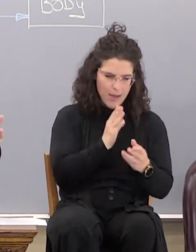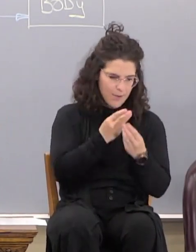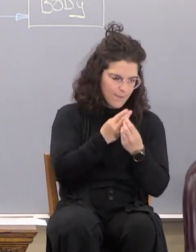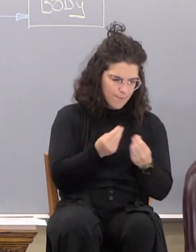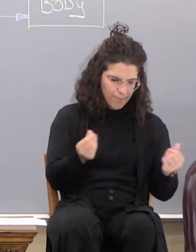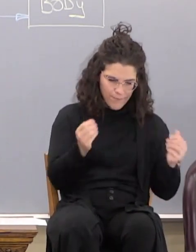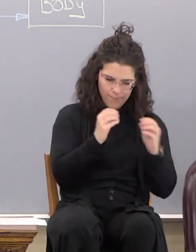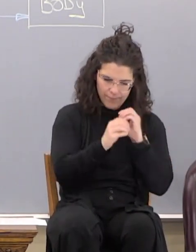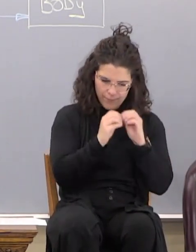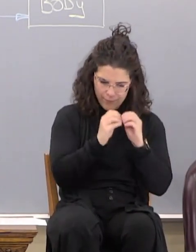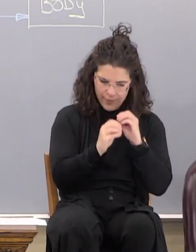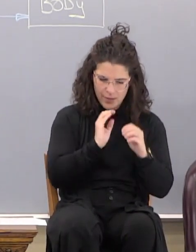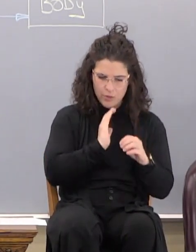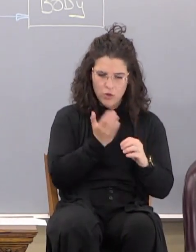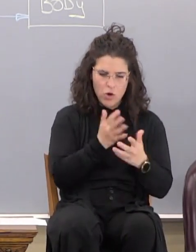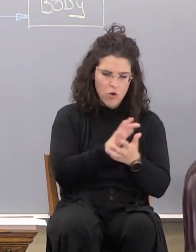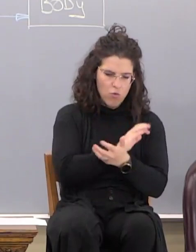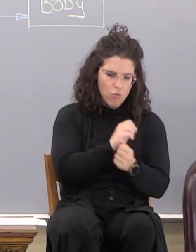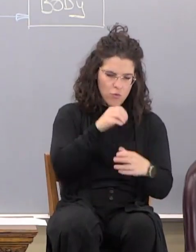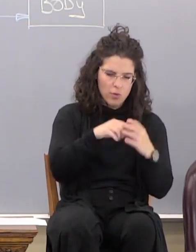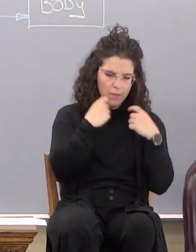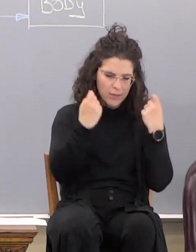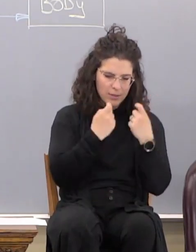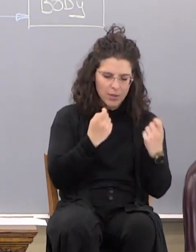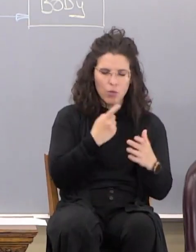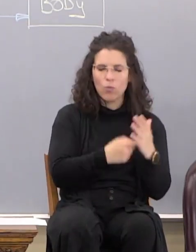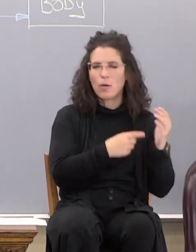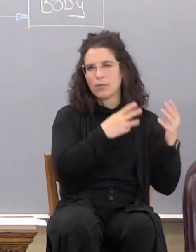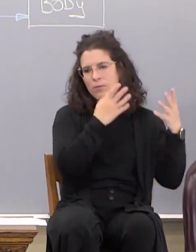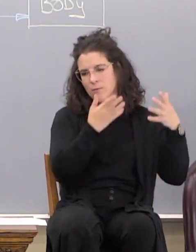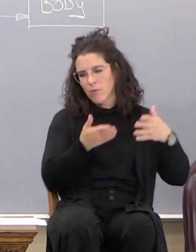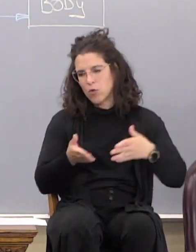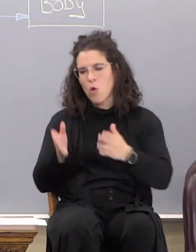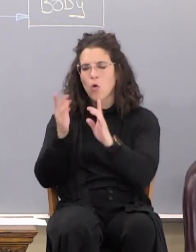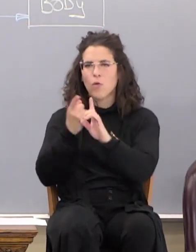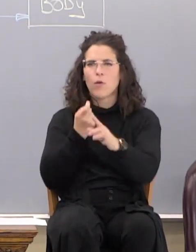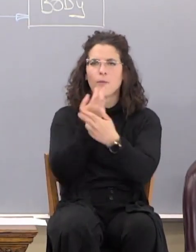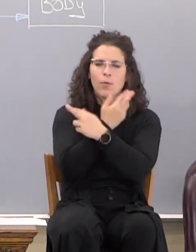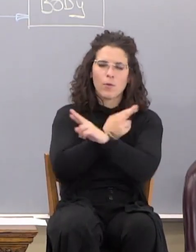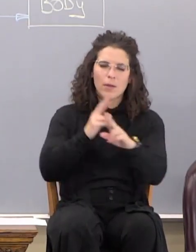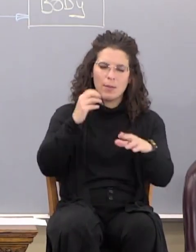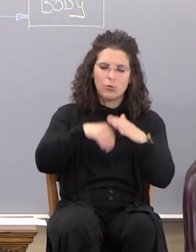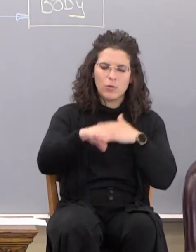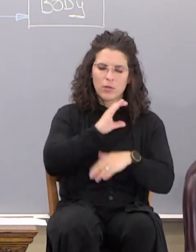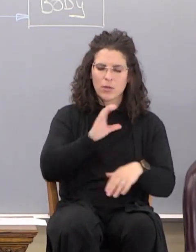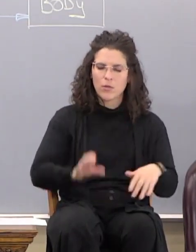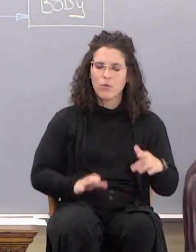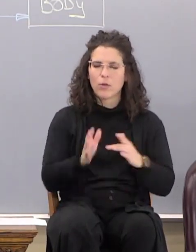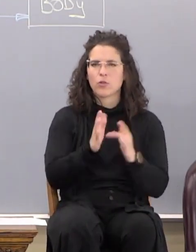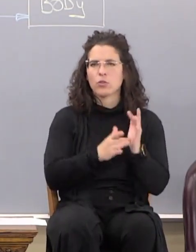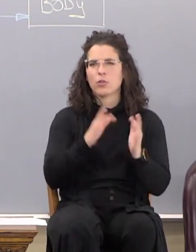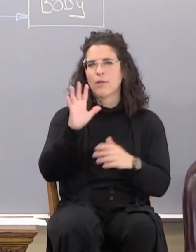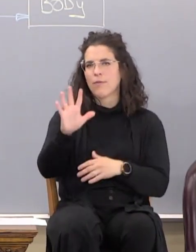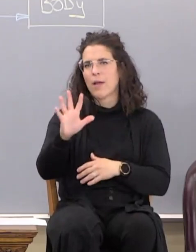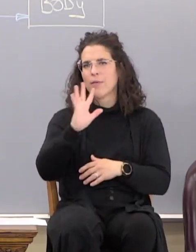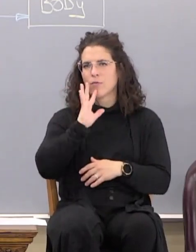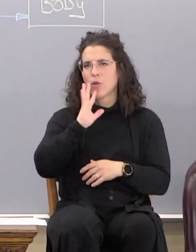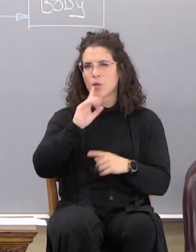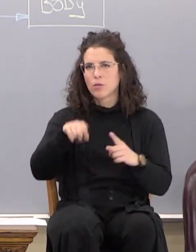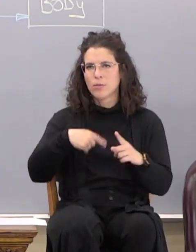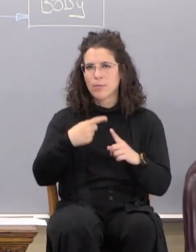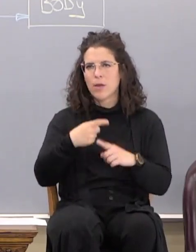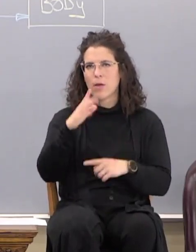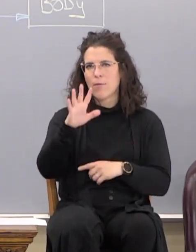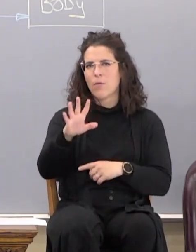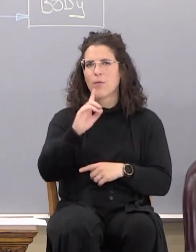sin, the flow of that, what flows out of God, of the redemption that's in Christ Jesus, chapter 5 talks about. And chapter 5